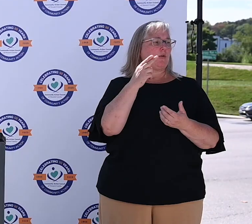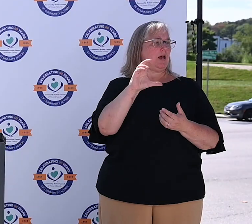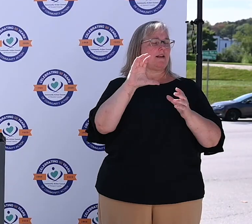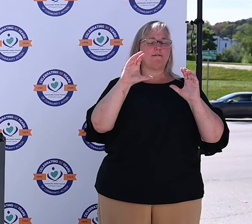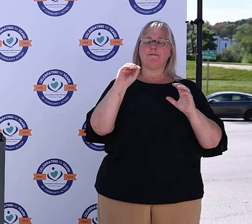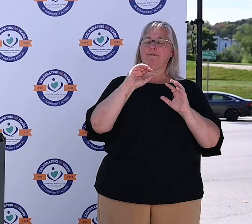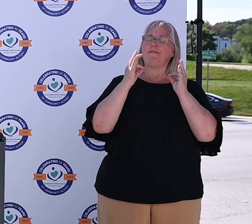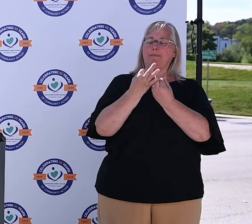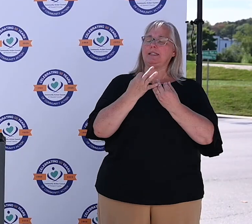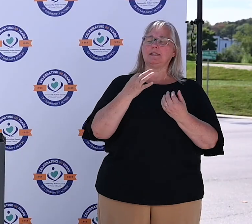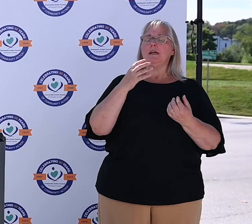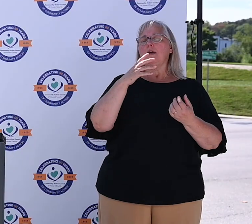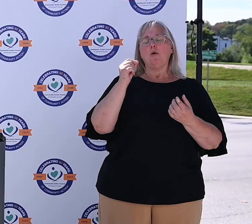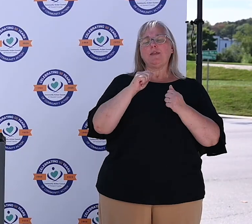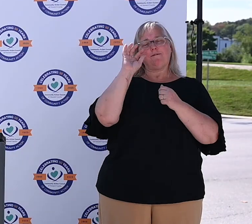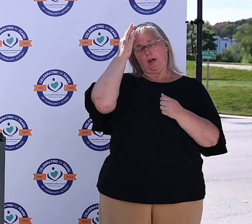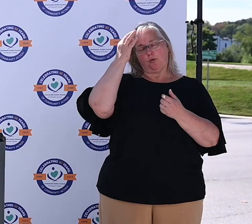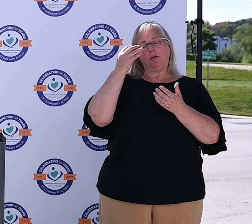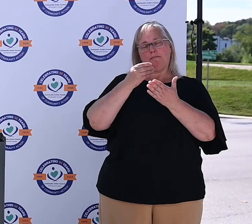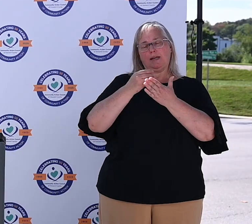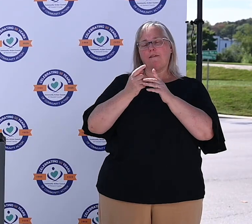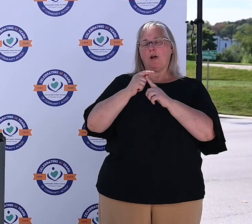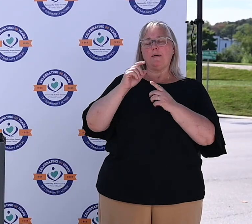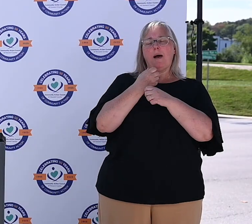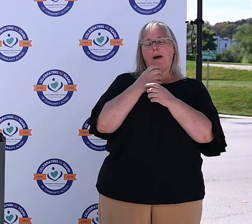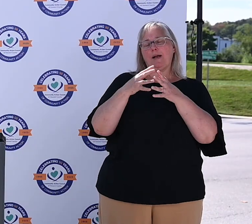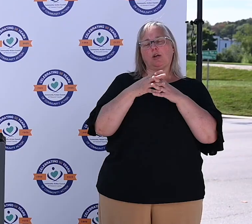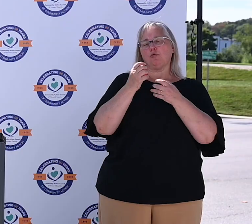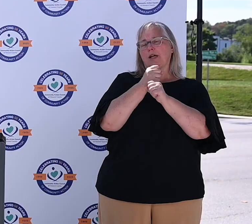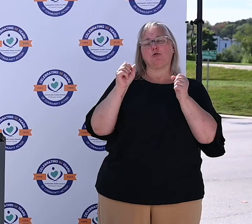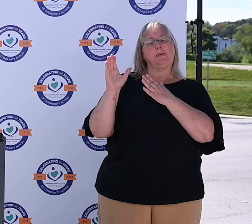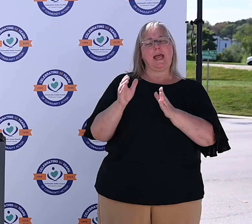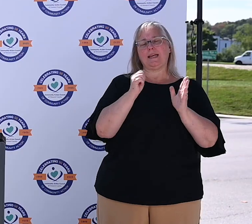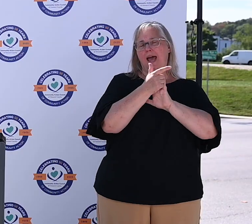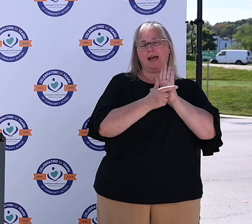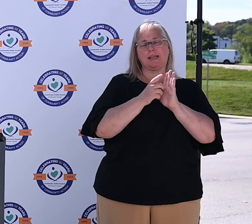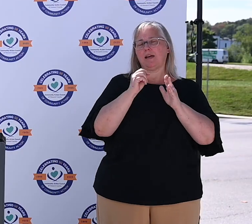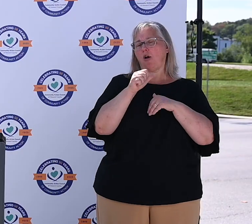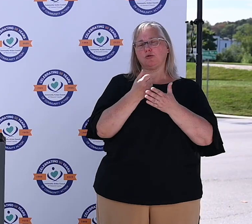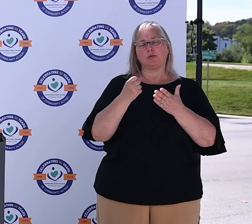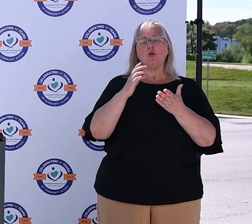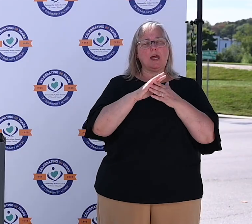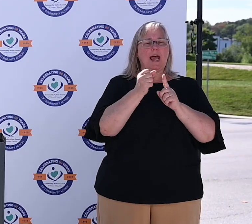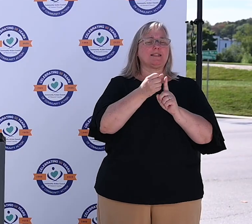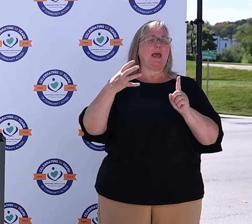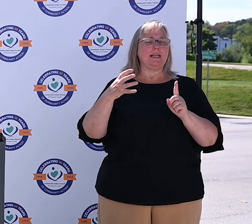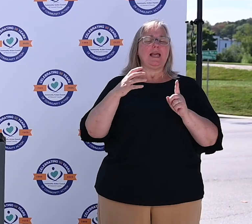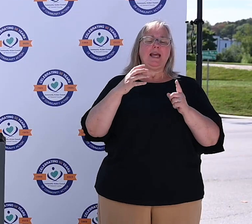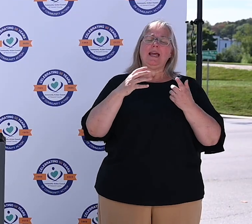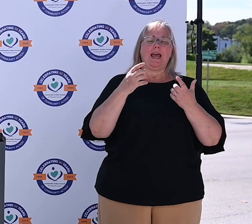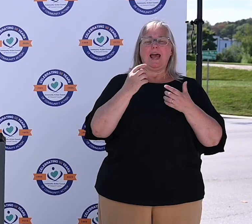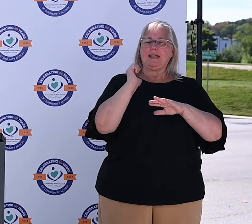With federal funding from the American Rescue Plan Act, as well as other sources, you'll be able to expand your existing food bank and early